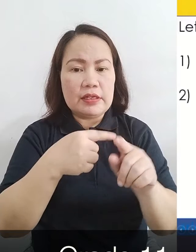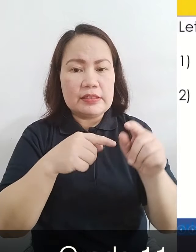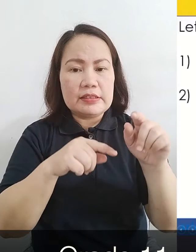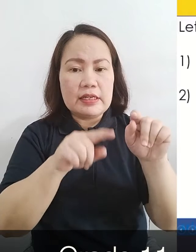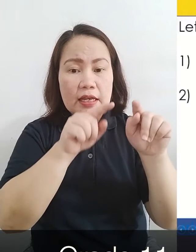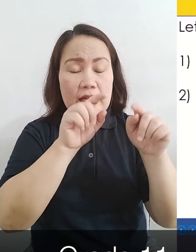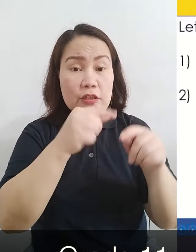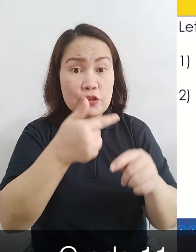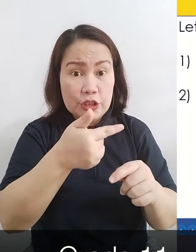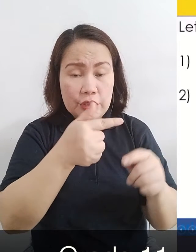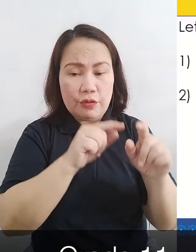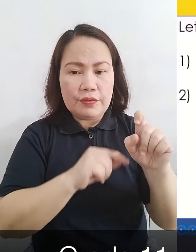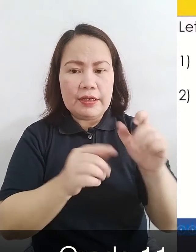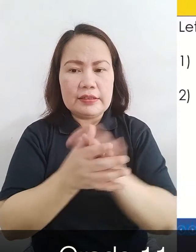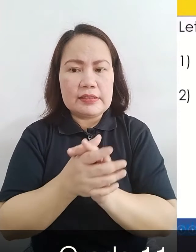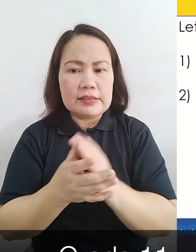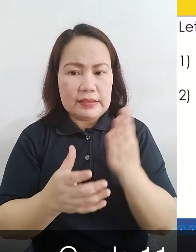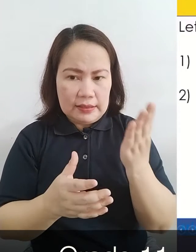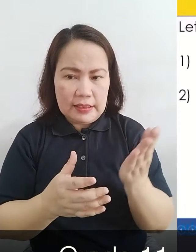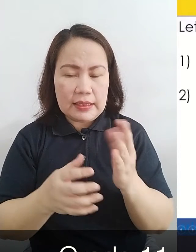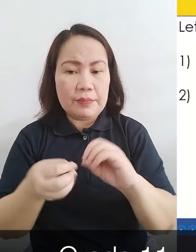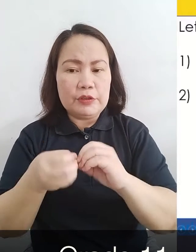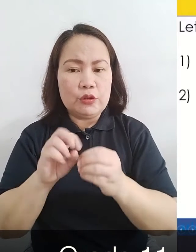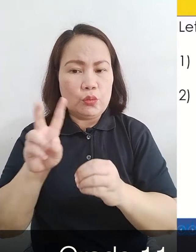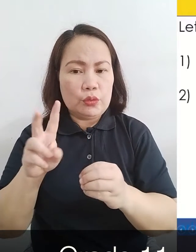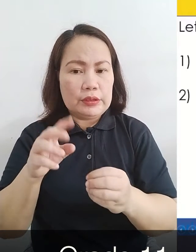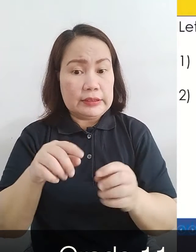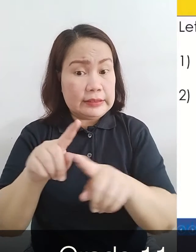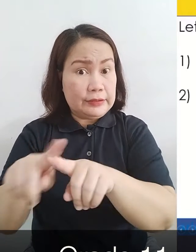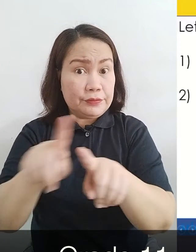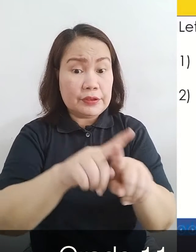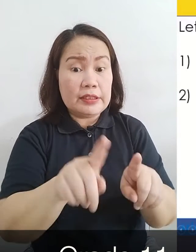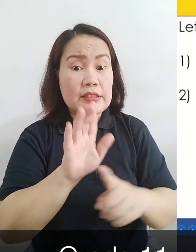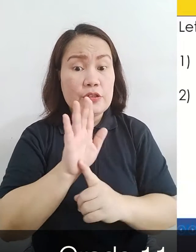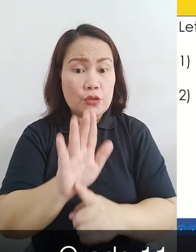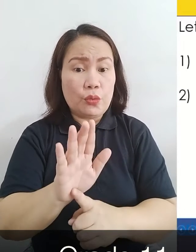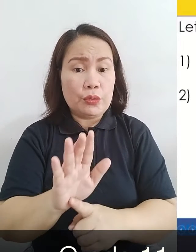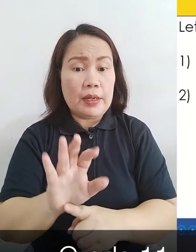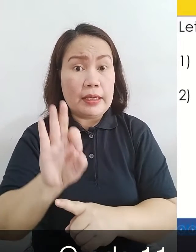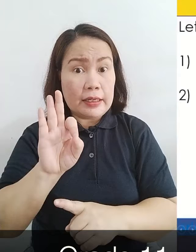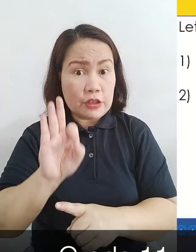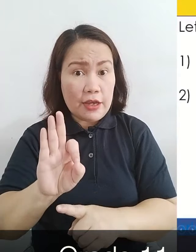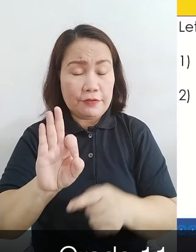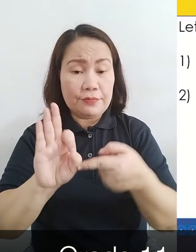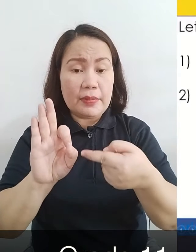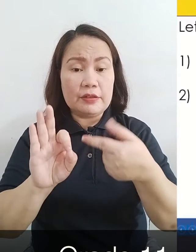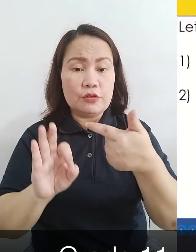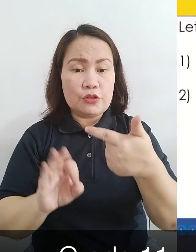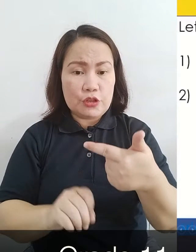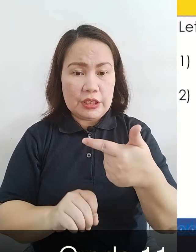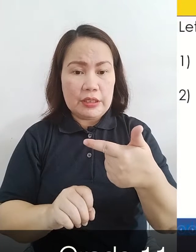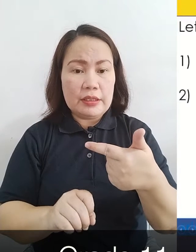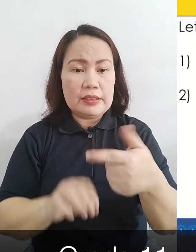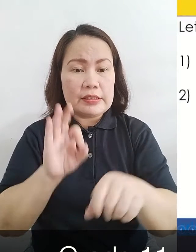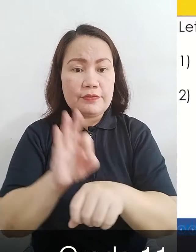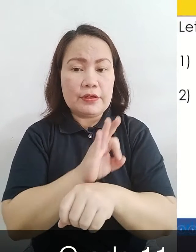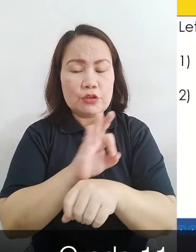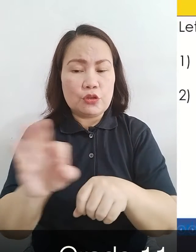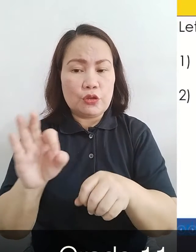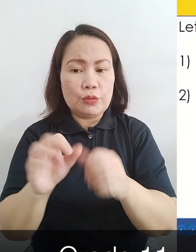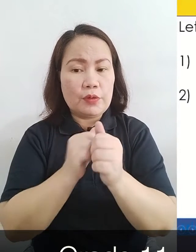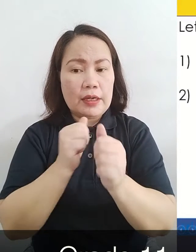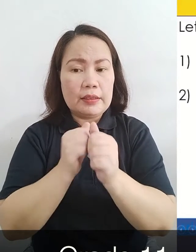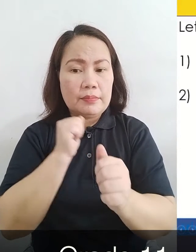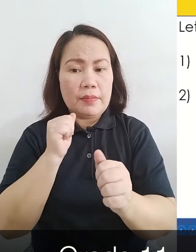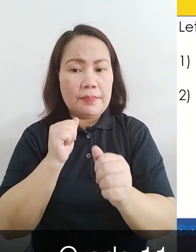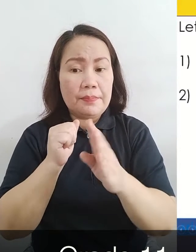difference, denoted by f minus g, is the function defined by f minus g of x